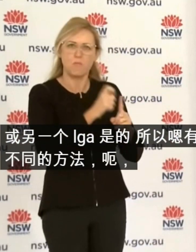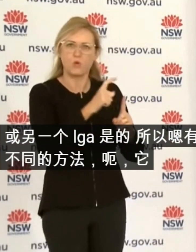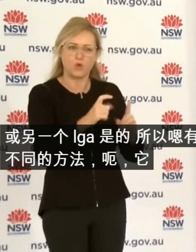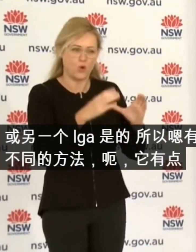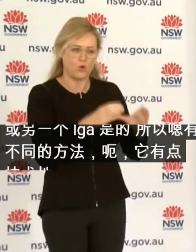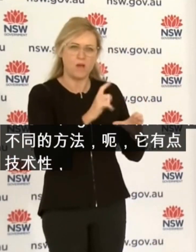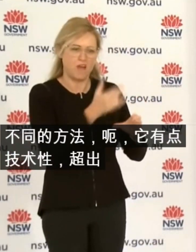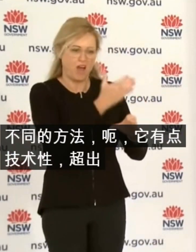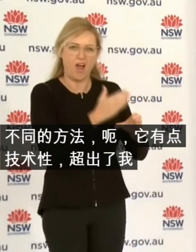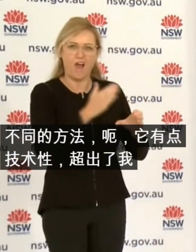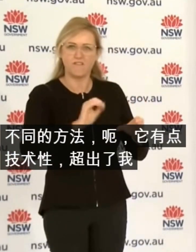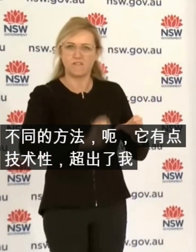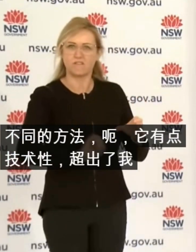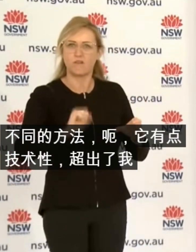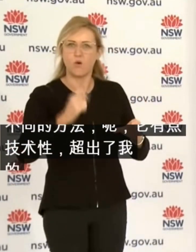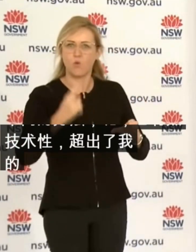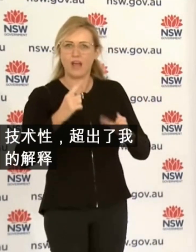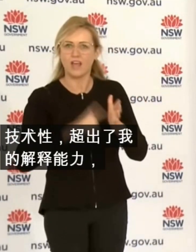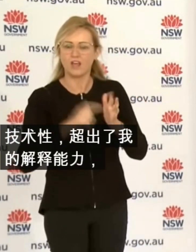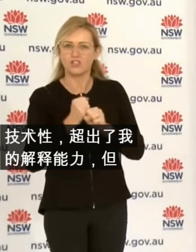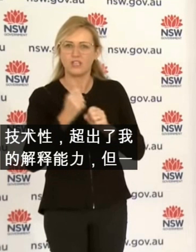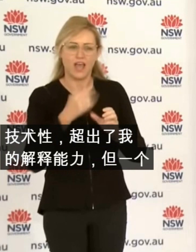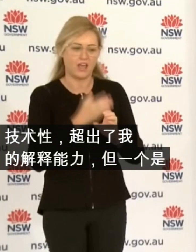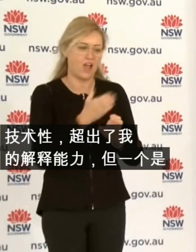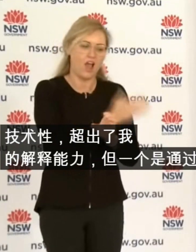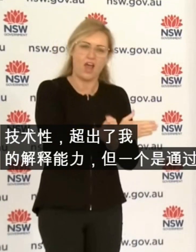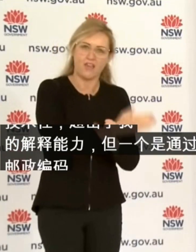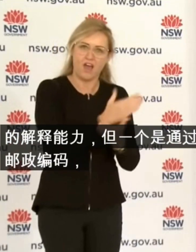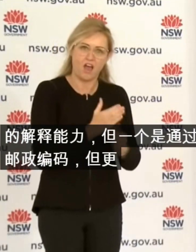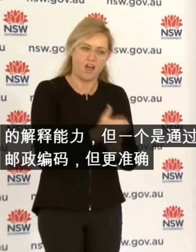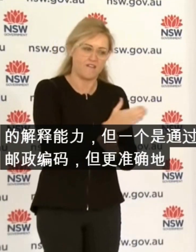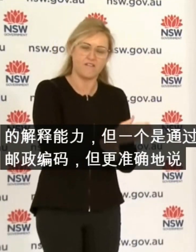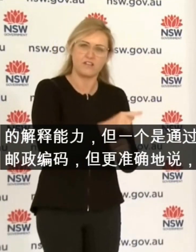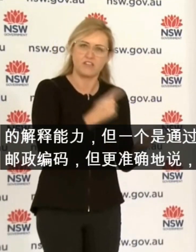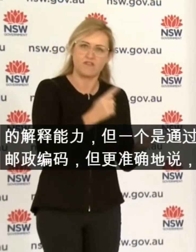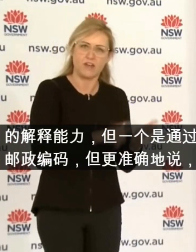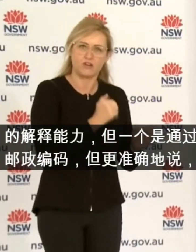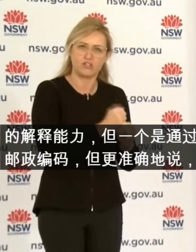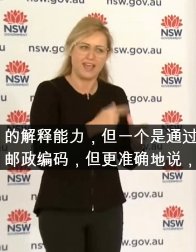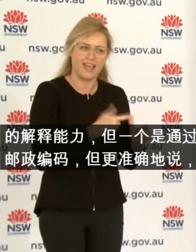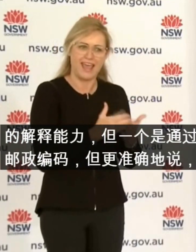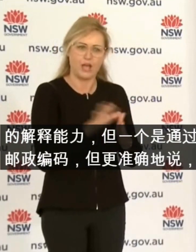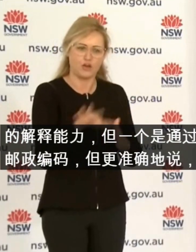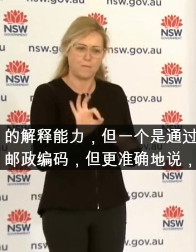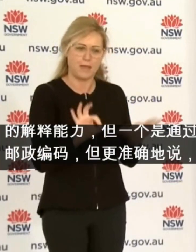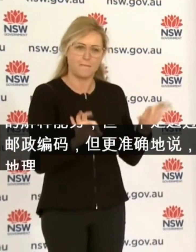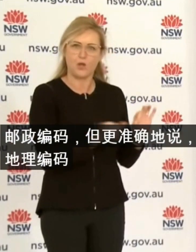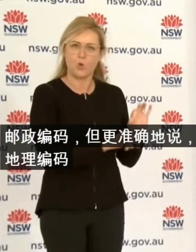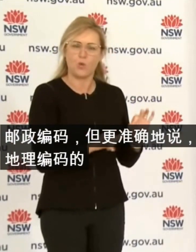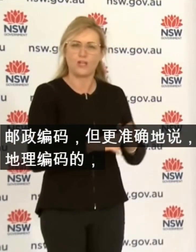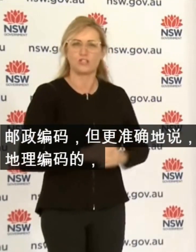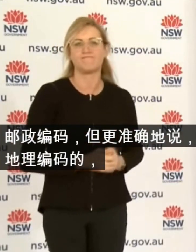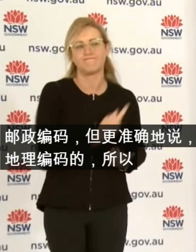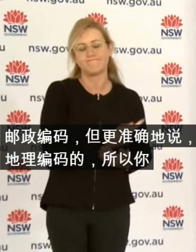and it gets a bit technical beyond my ability to explain it. But one is by postcode, but more accurately, it's about